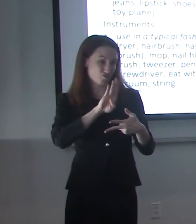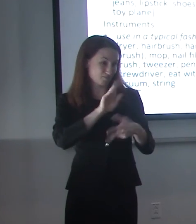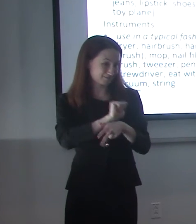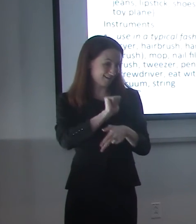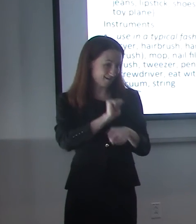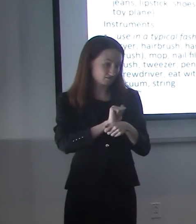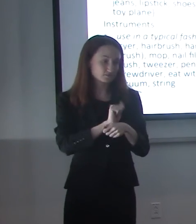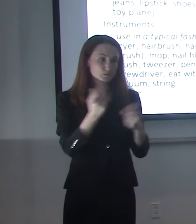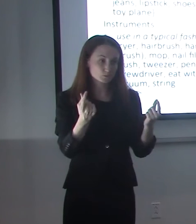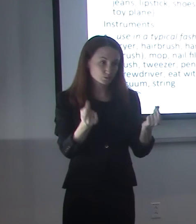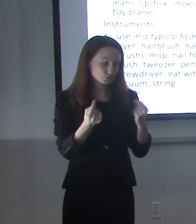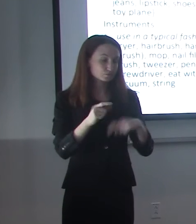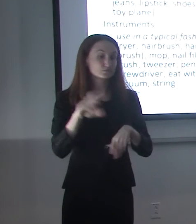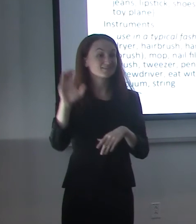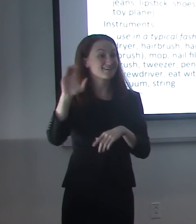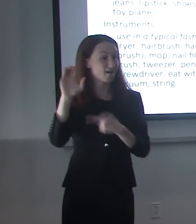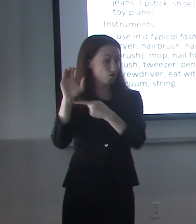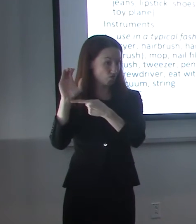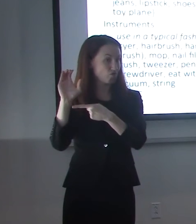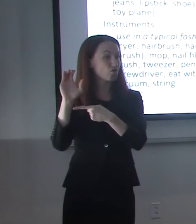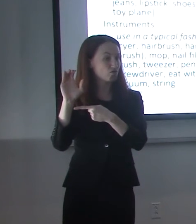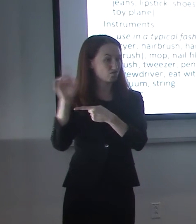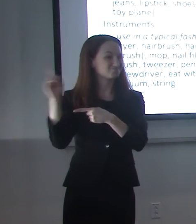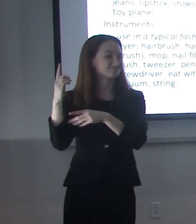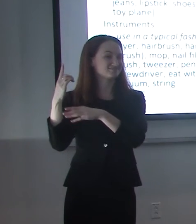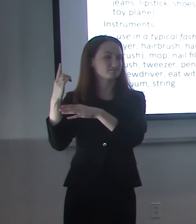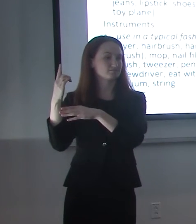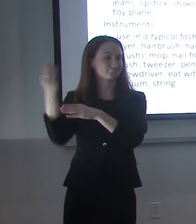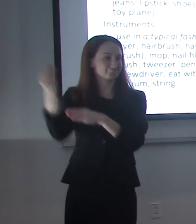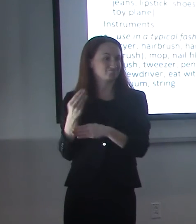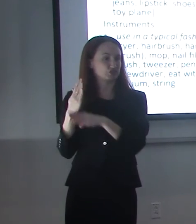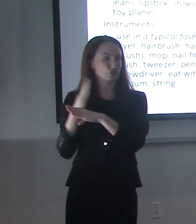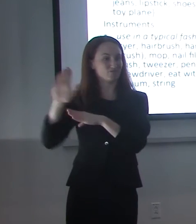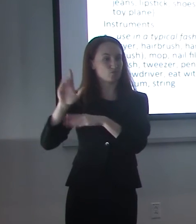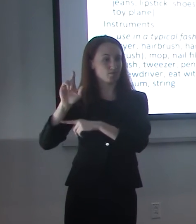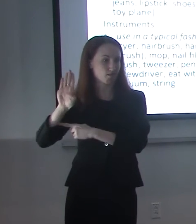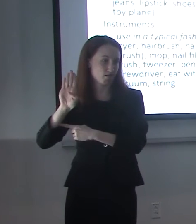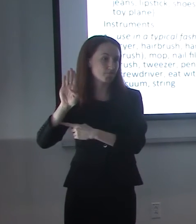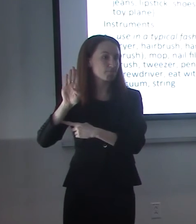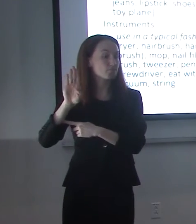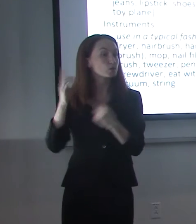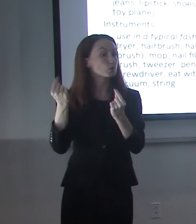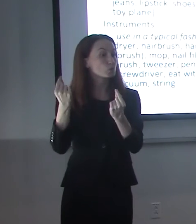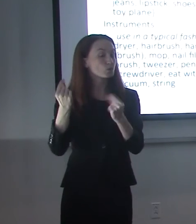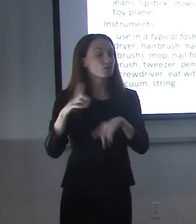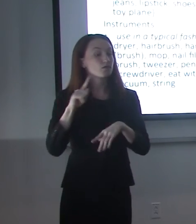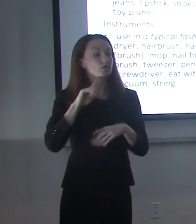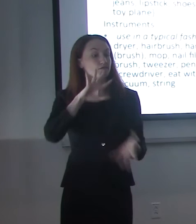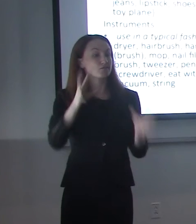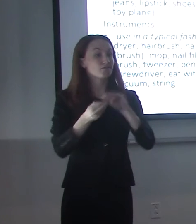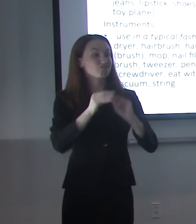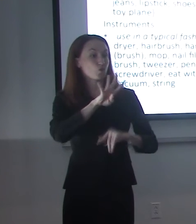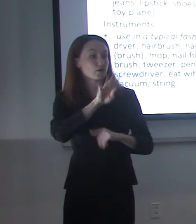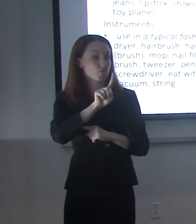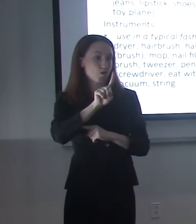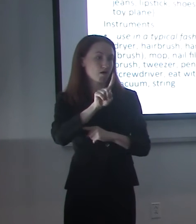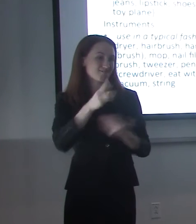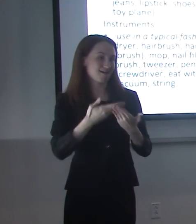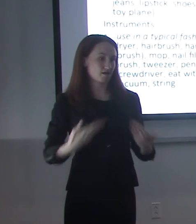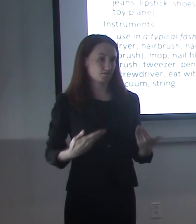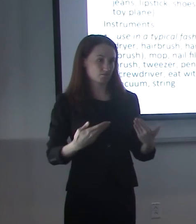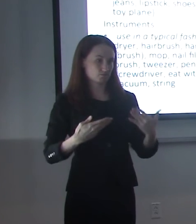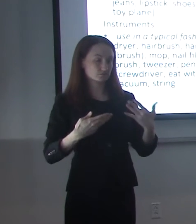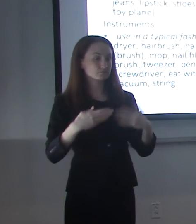task that Carol Padden shared with me from her lab, where she had 41 items that were